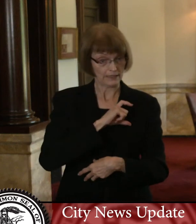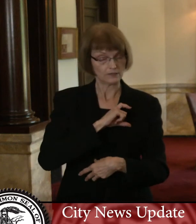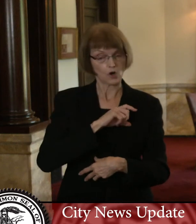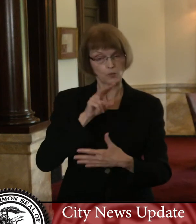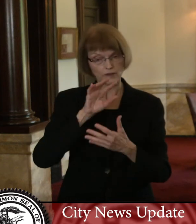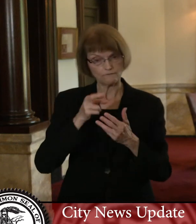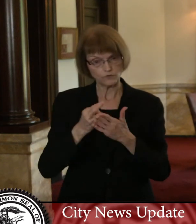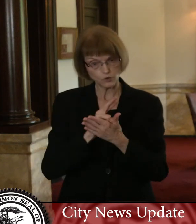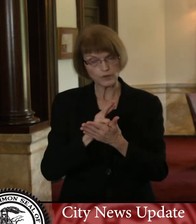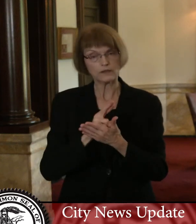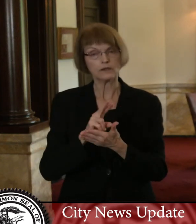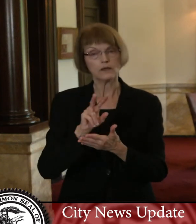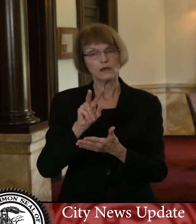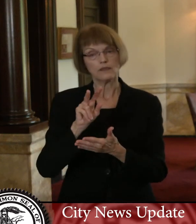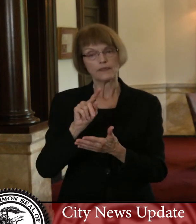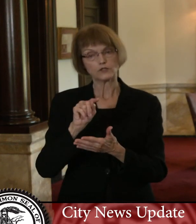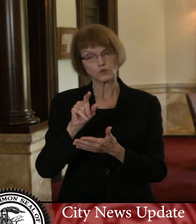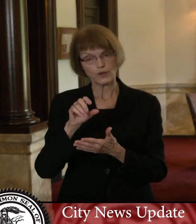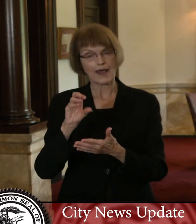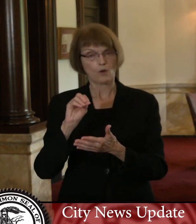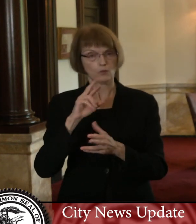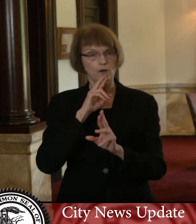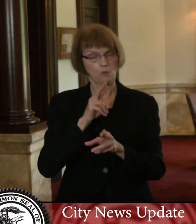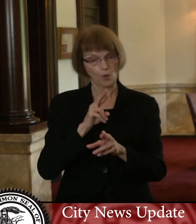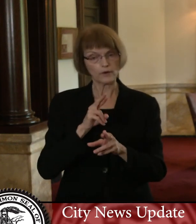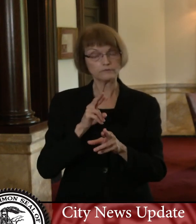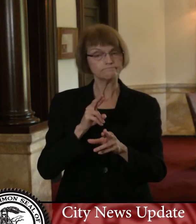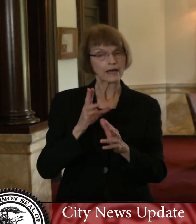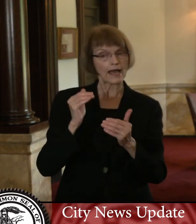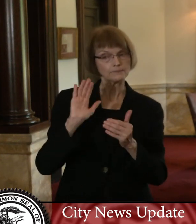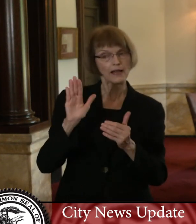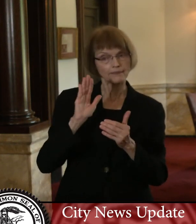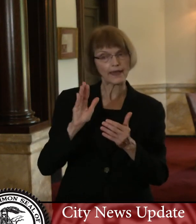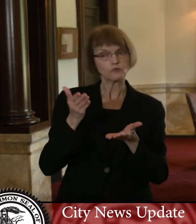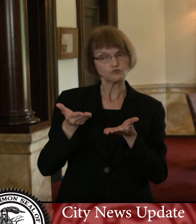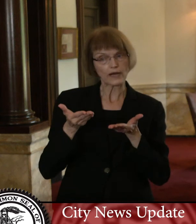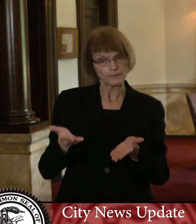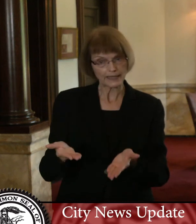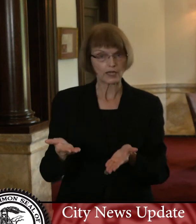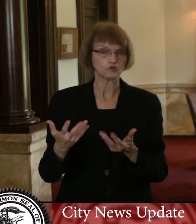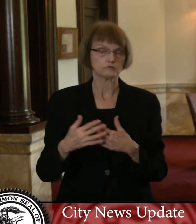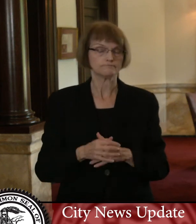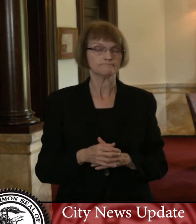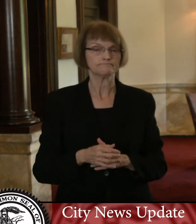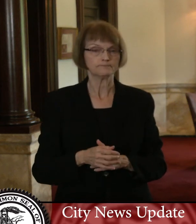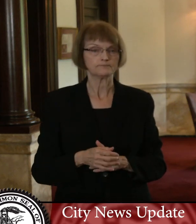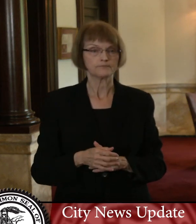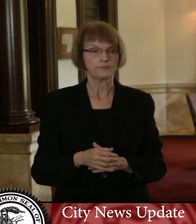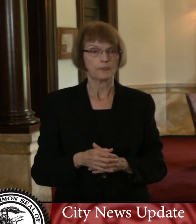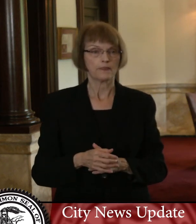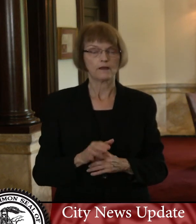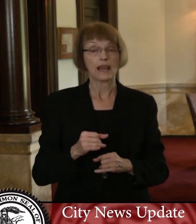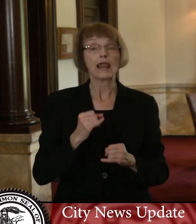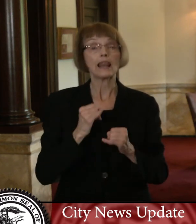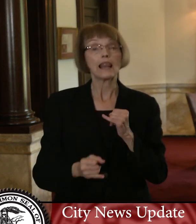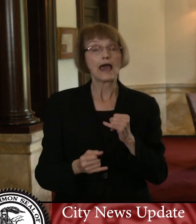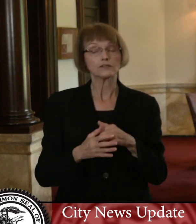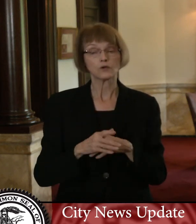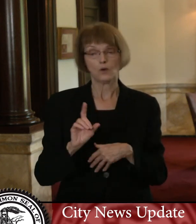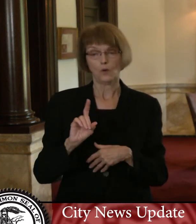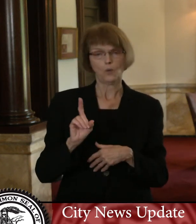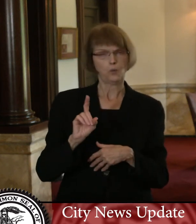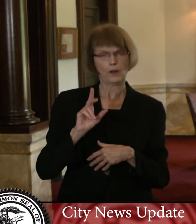update on the recommendations that they would like to implement as soon as they have reviewed it. And then last thing, where can